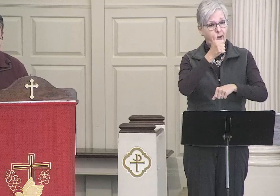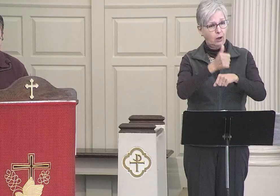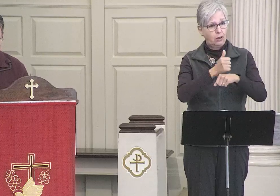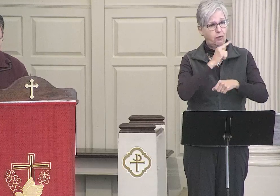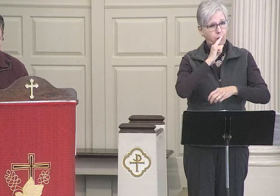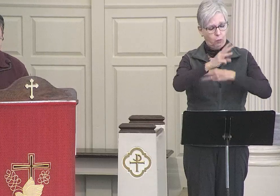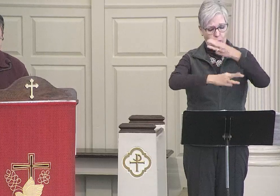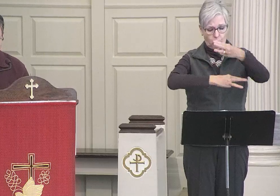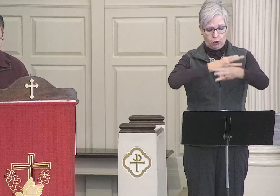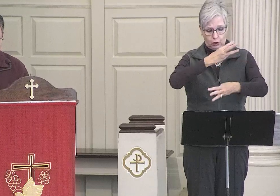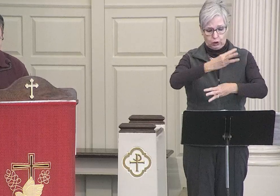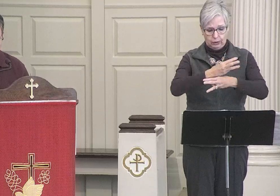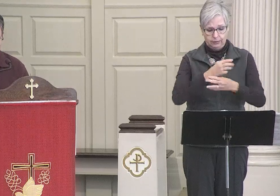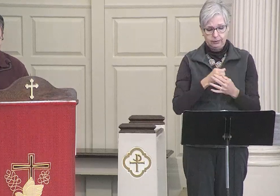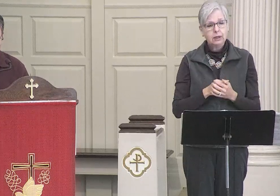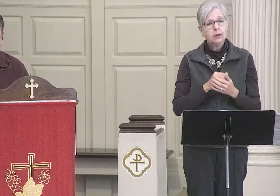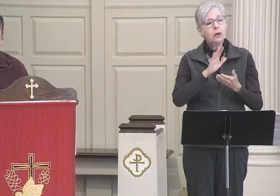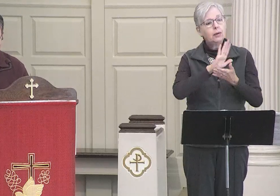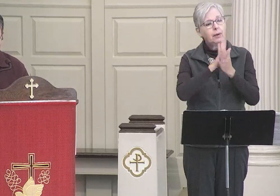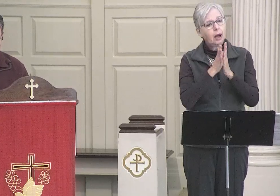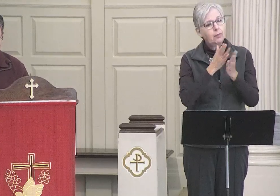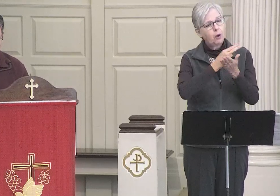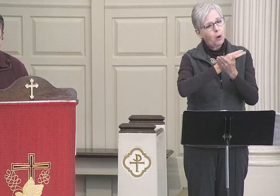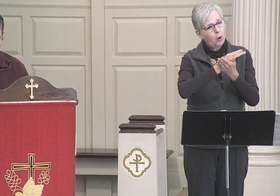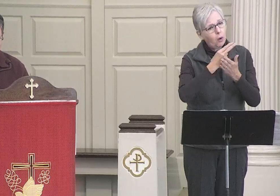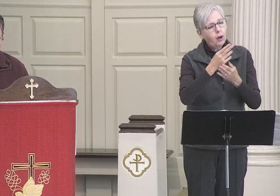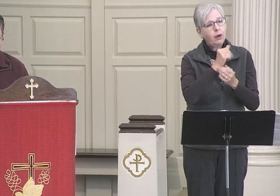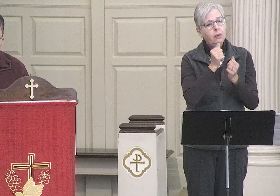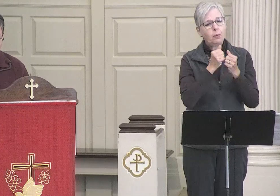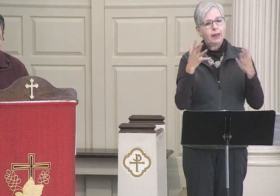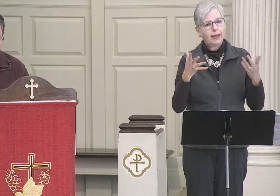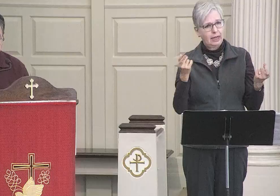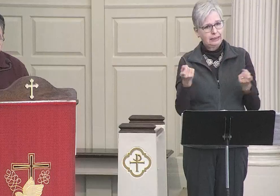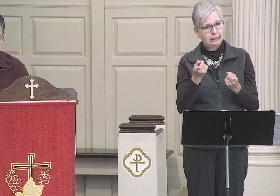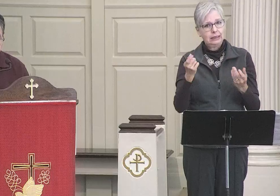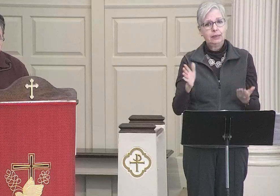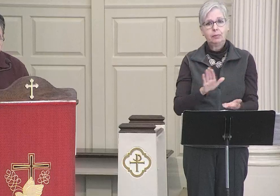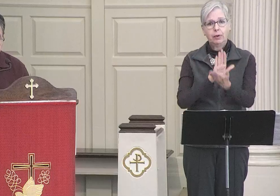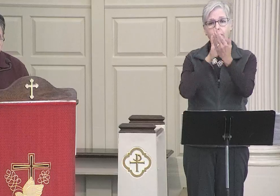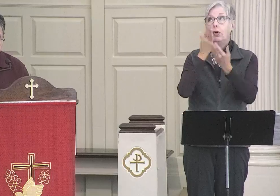the world, to be holy and without blemish before him.